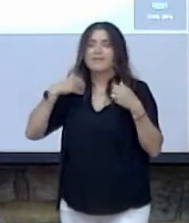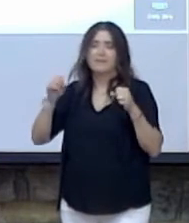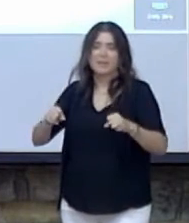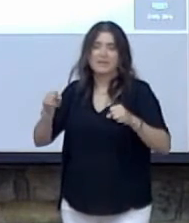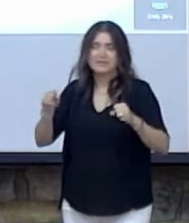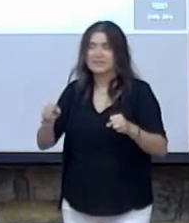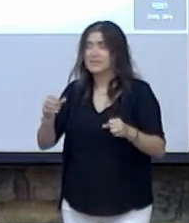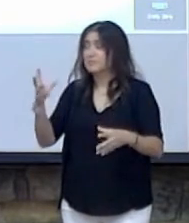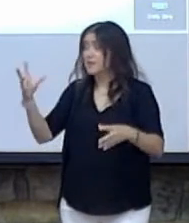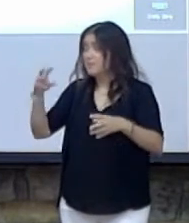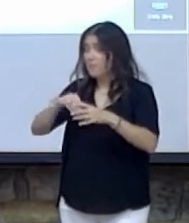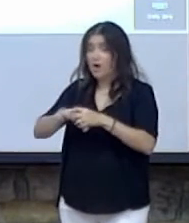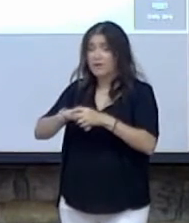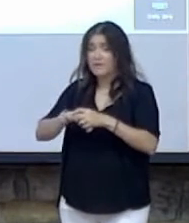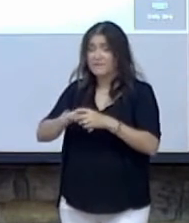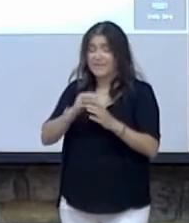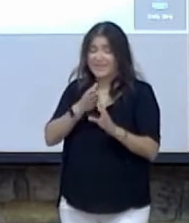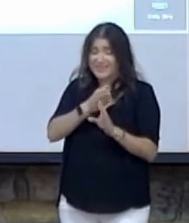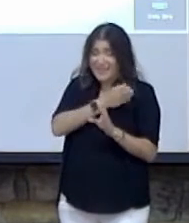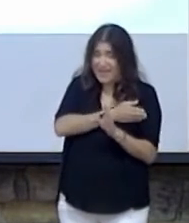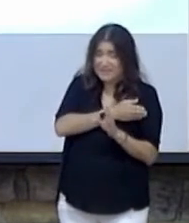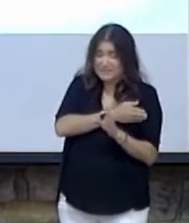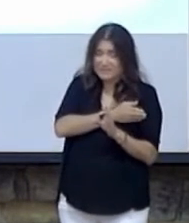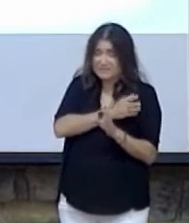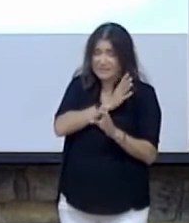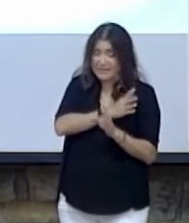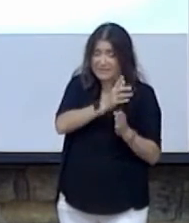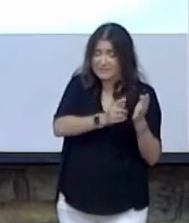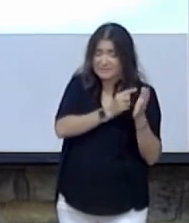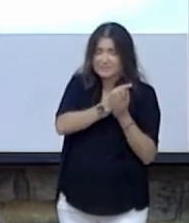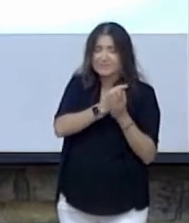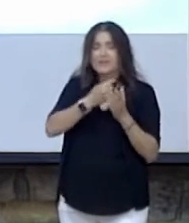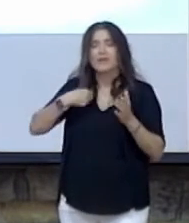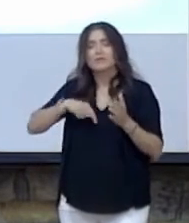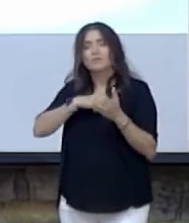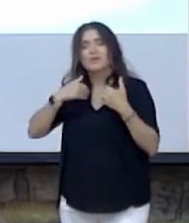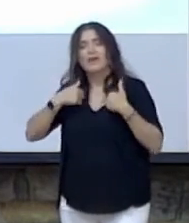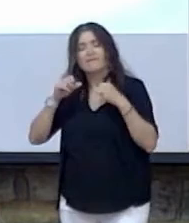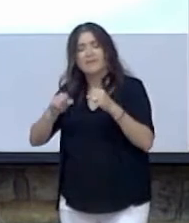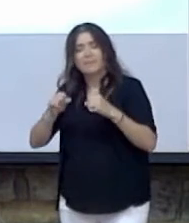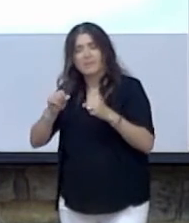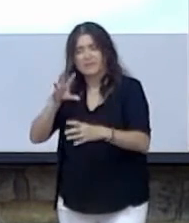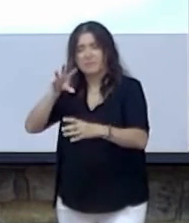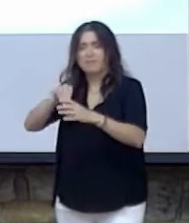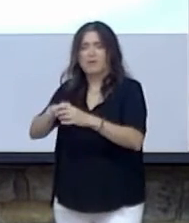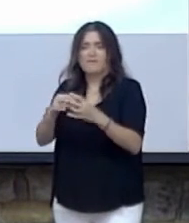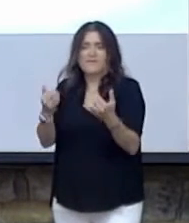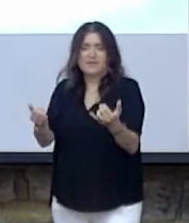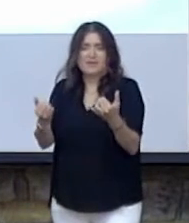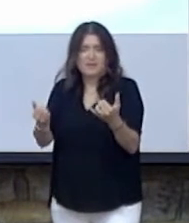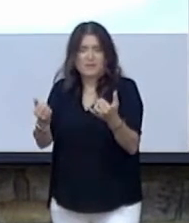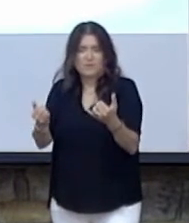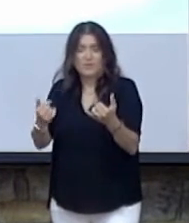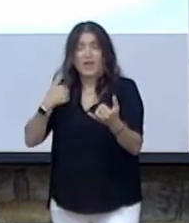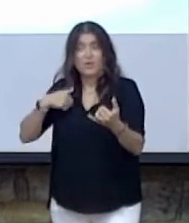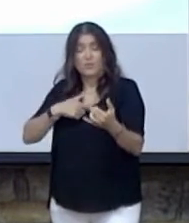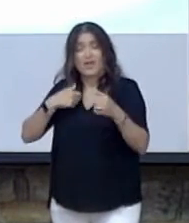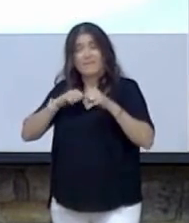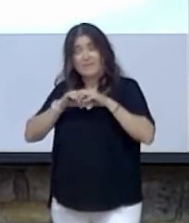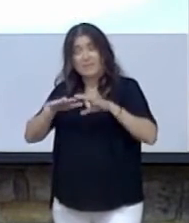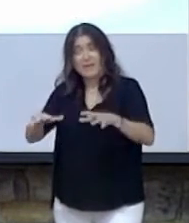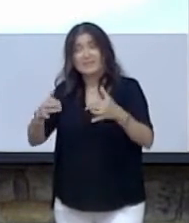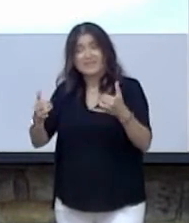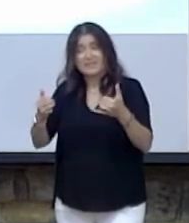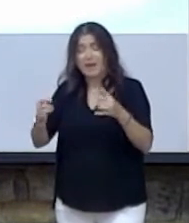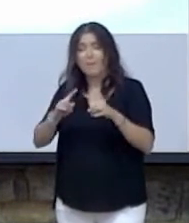be a part of it then. And you and I have an ability to be part of it now. And we get the blessings now, but yet there's